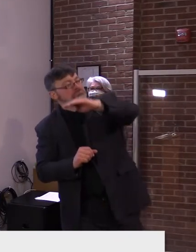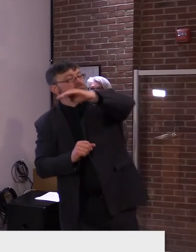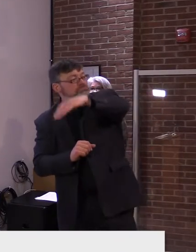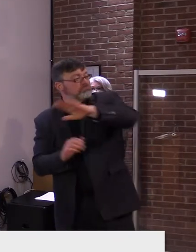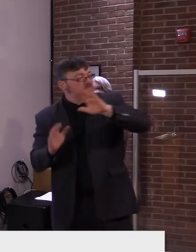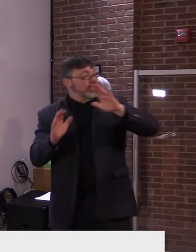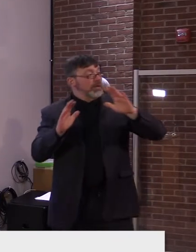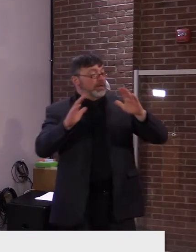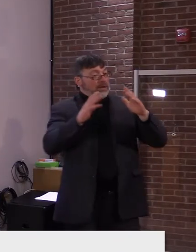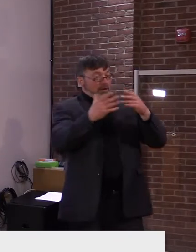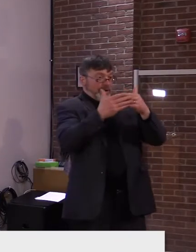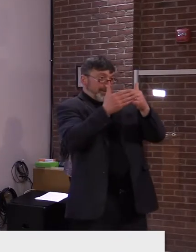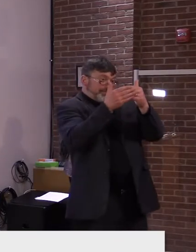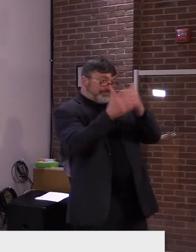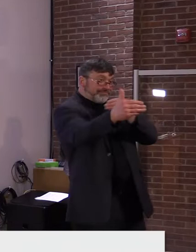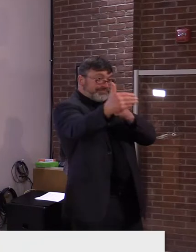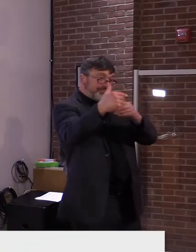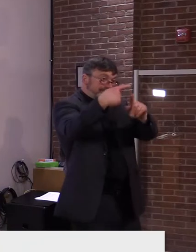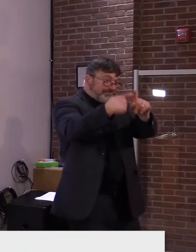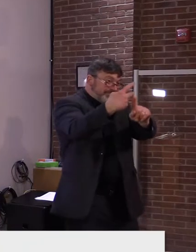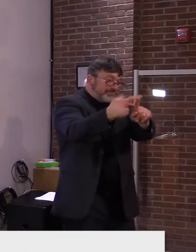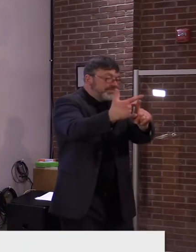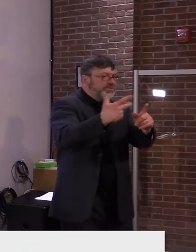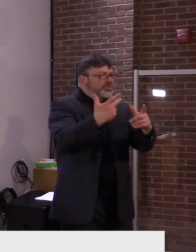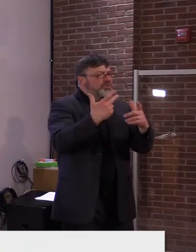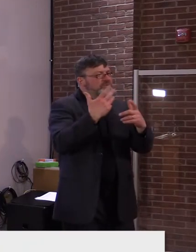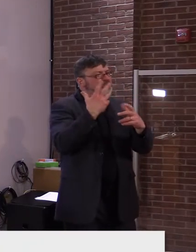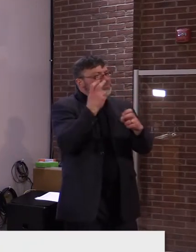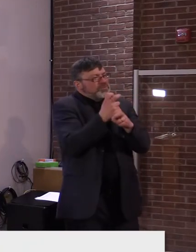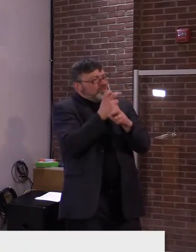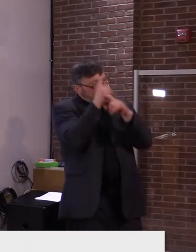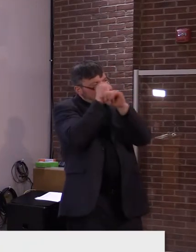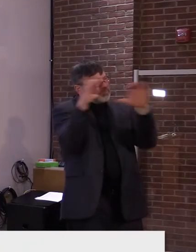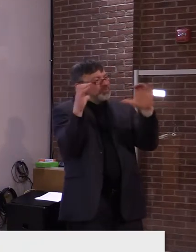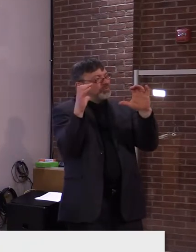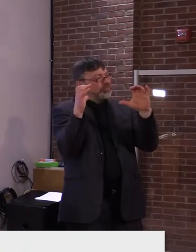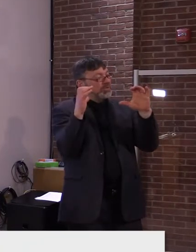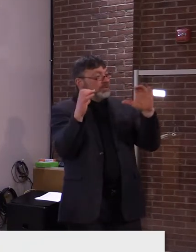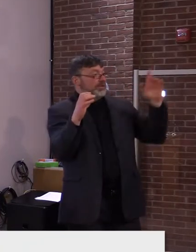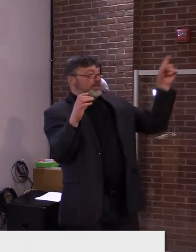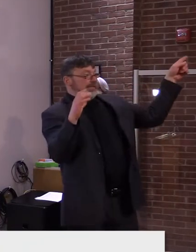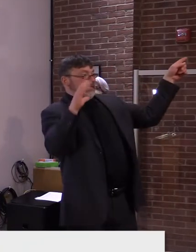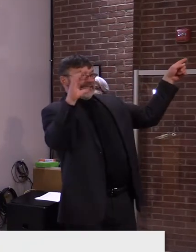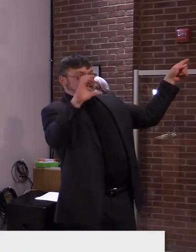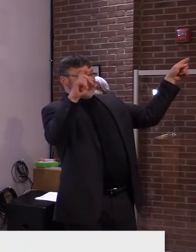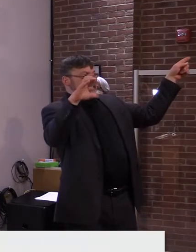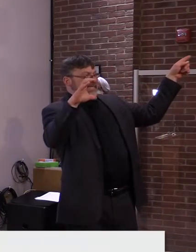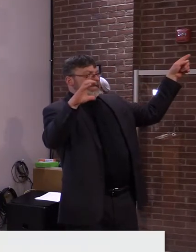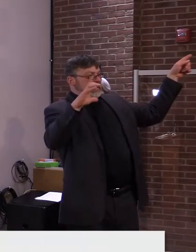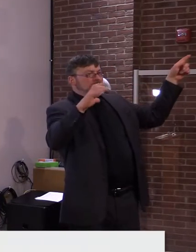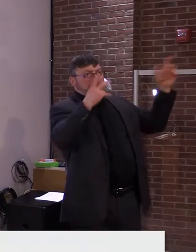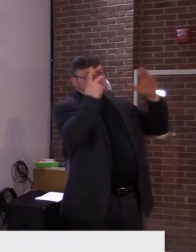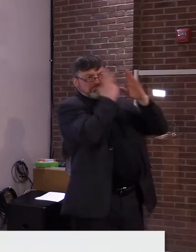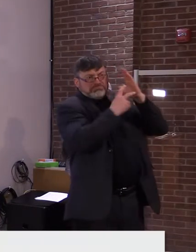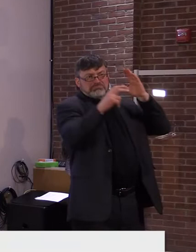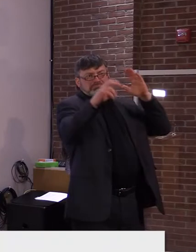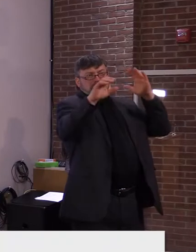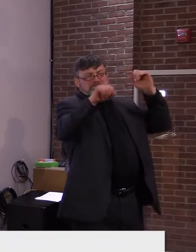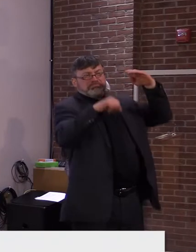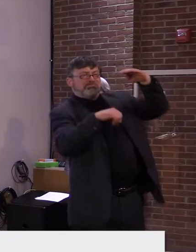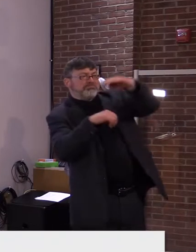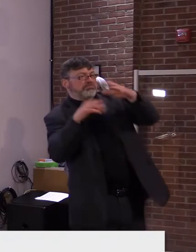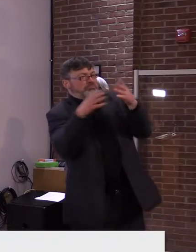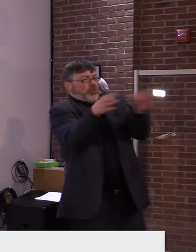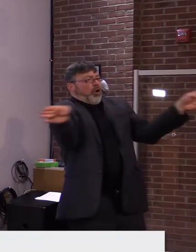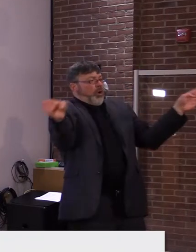that the CDC and others are doing shows continued improvement, but nowhere near at the same pace that it was